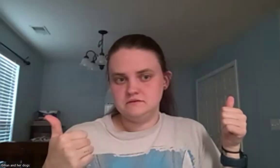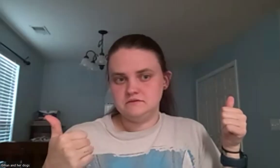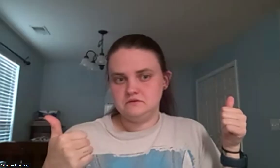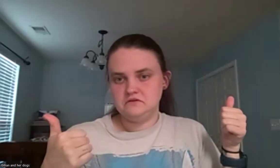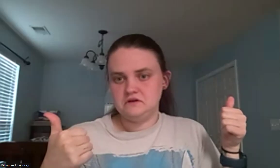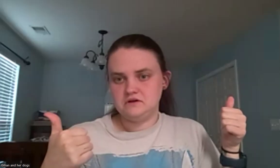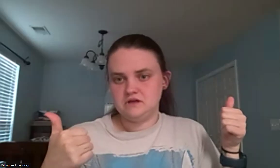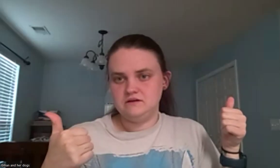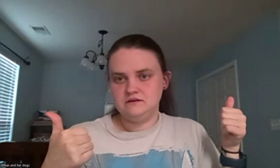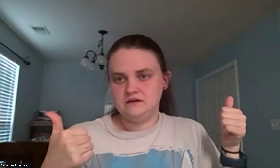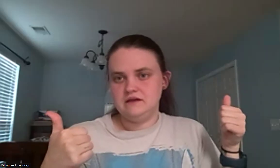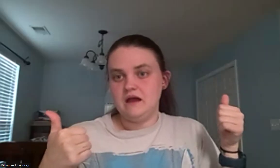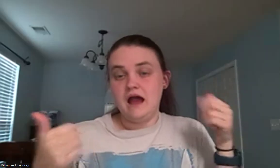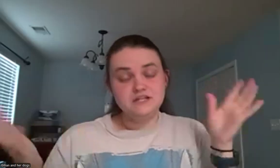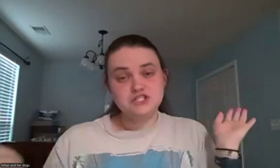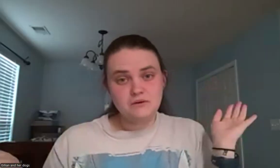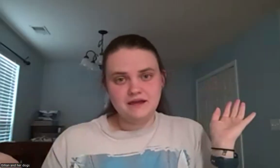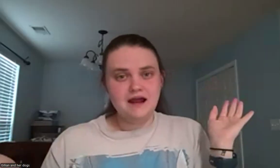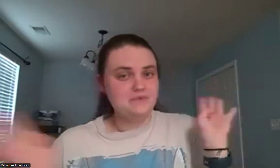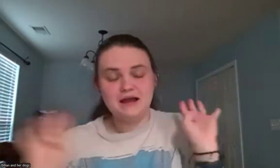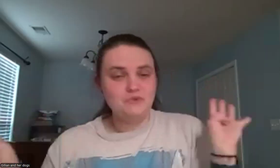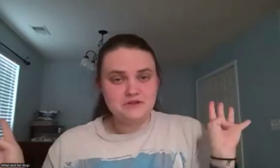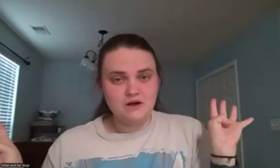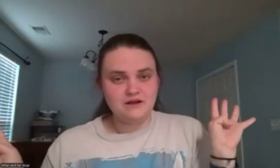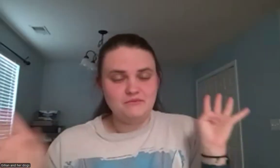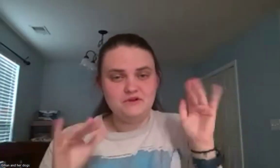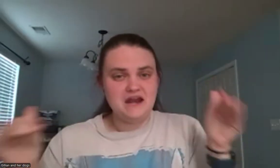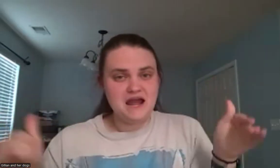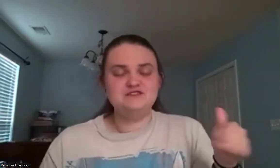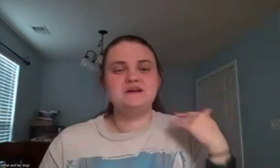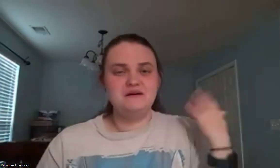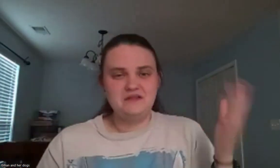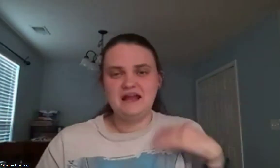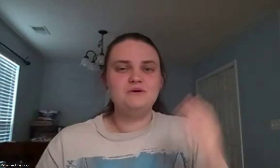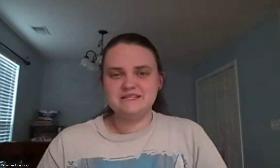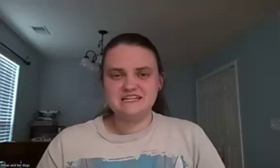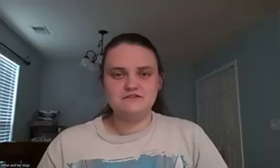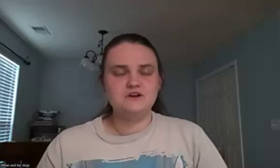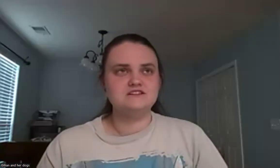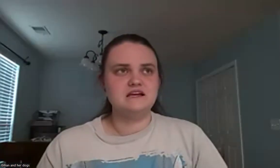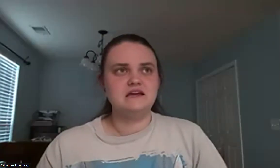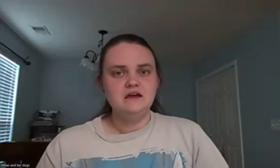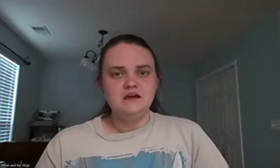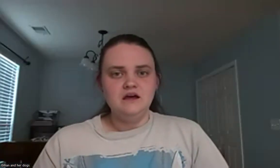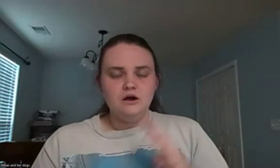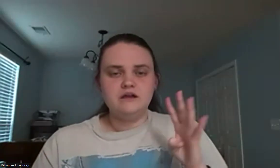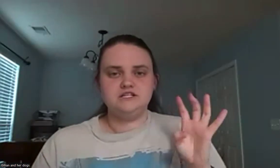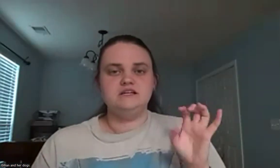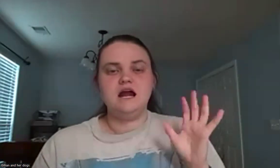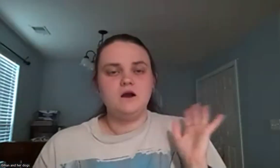You think you're good? I can show it. I mean, I'm more than happy to, but I'm like, I don't want to be sitting here if you guys are like, okay, Jillian, I already